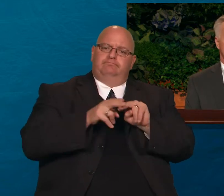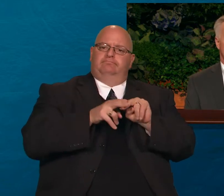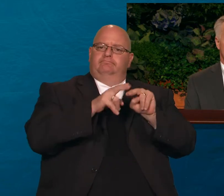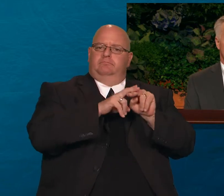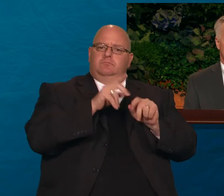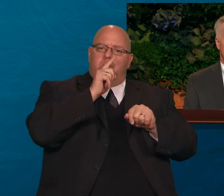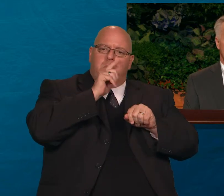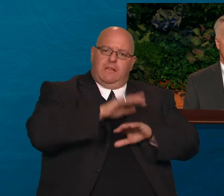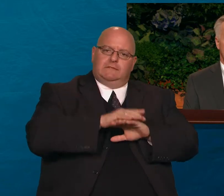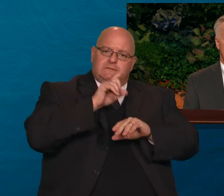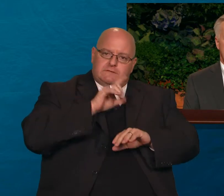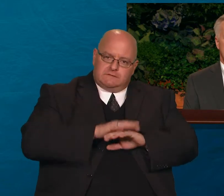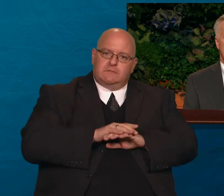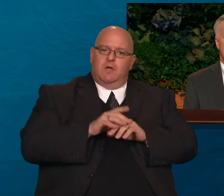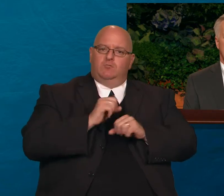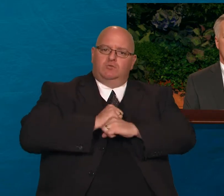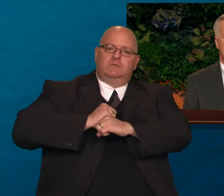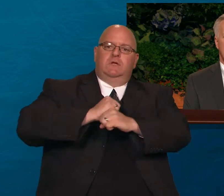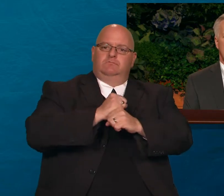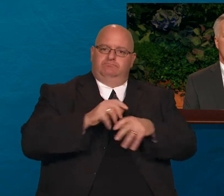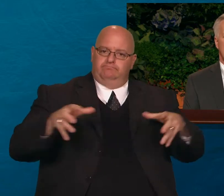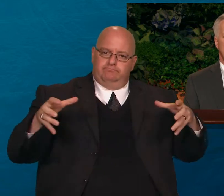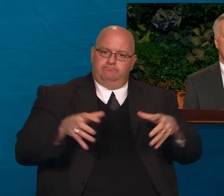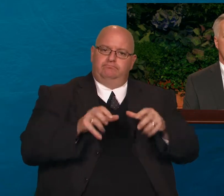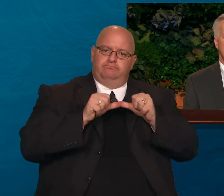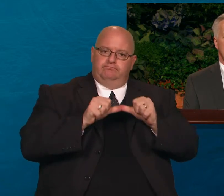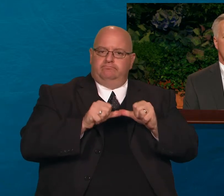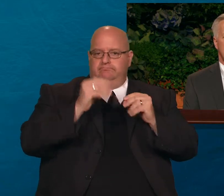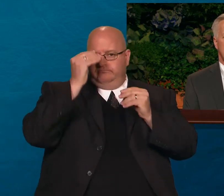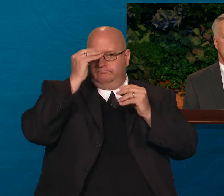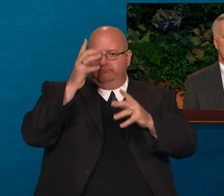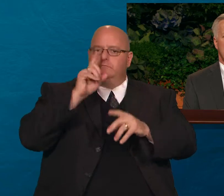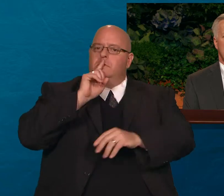and protections that come from gathering together and keeping